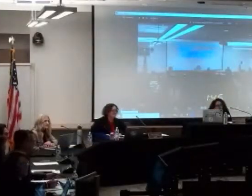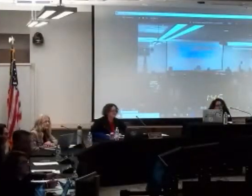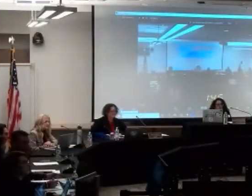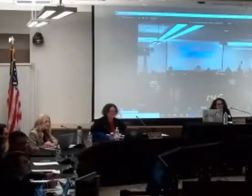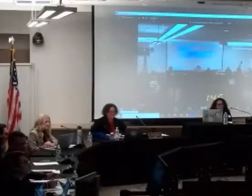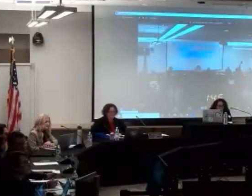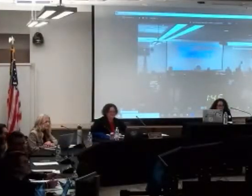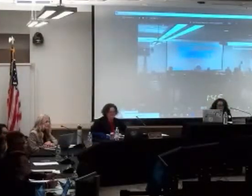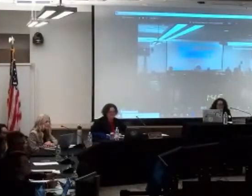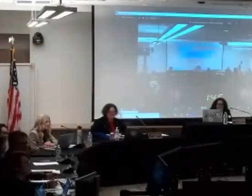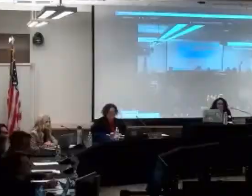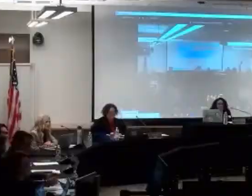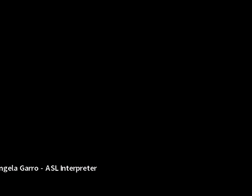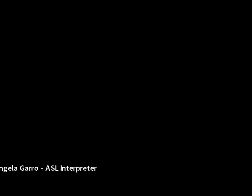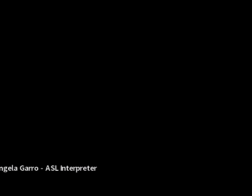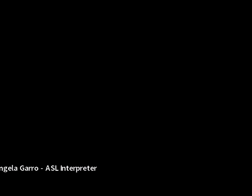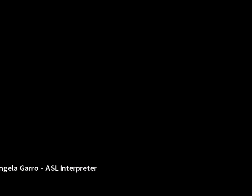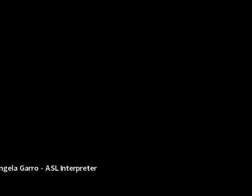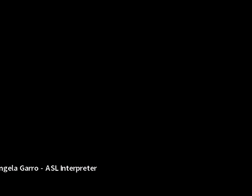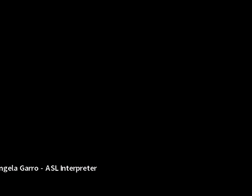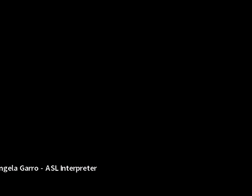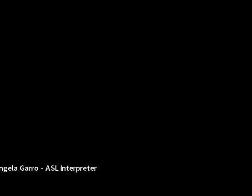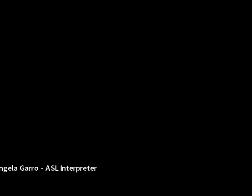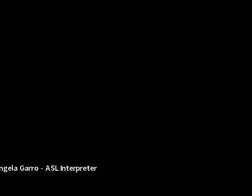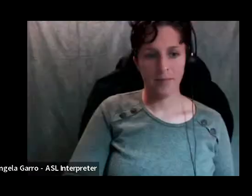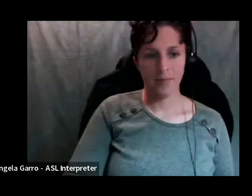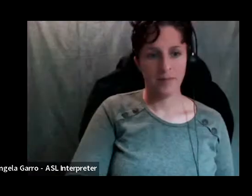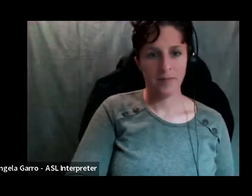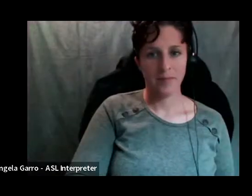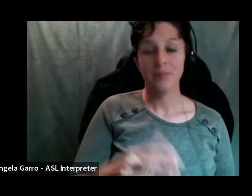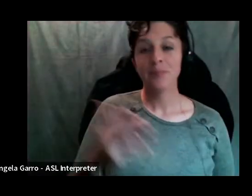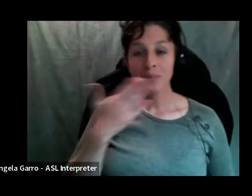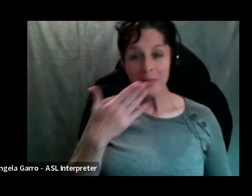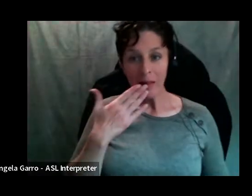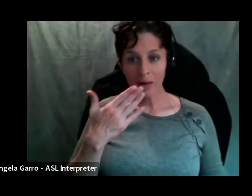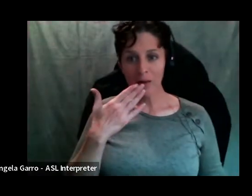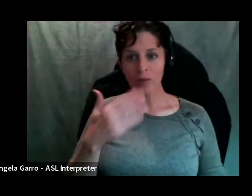Go ahead. Awesome. Thank you for that, and thank you for bringing everything to order.